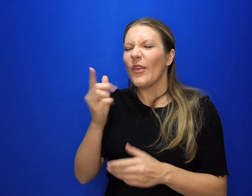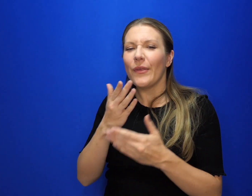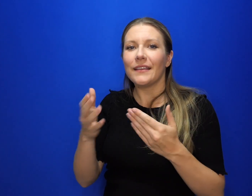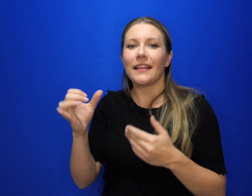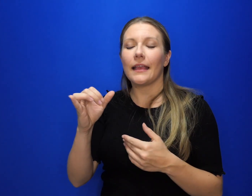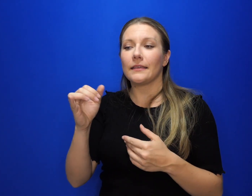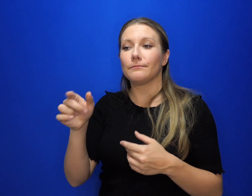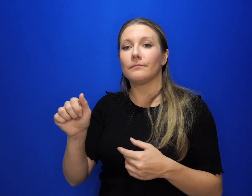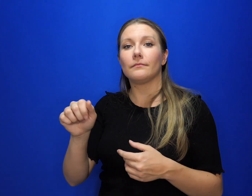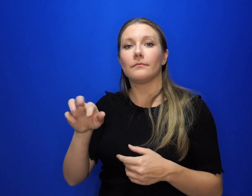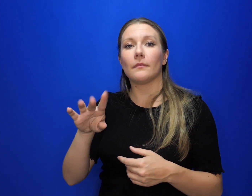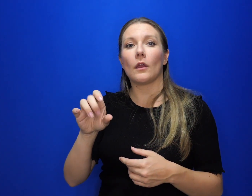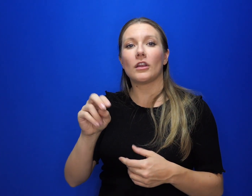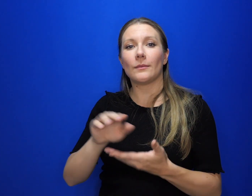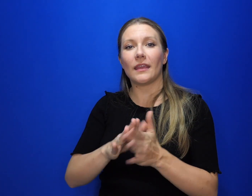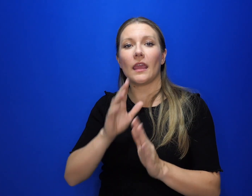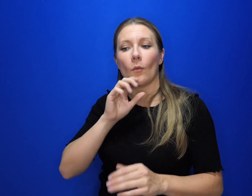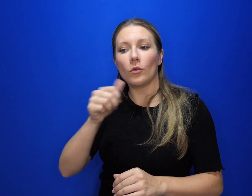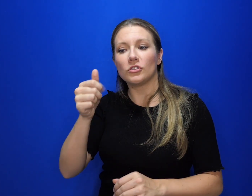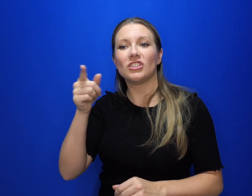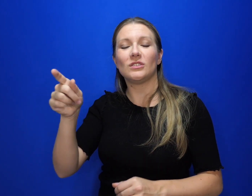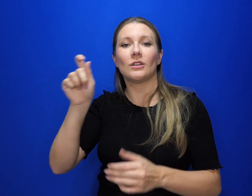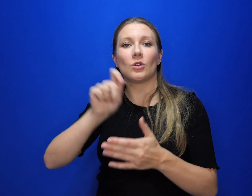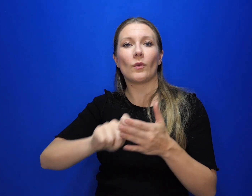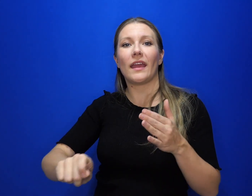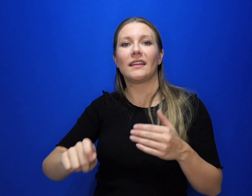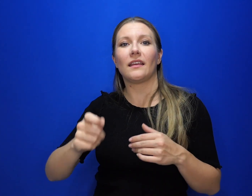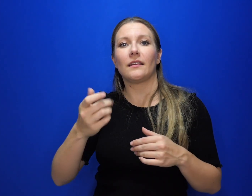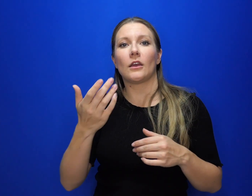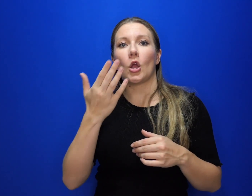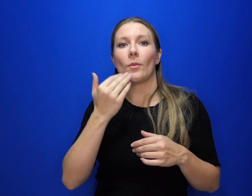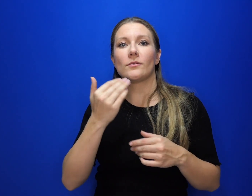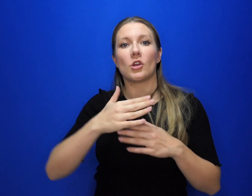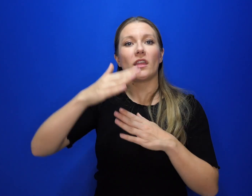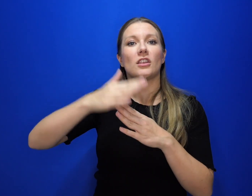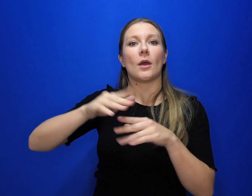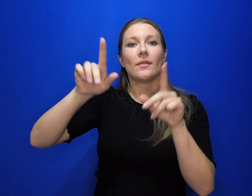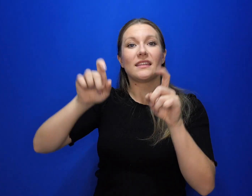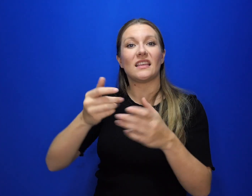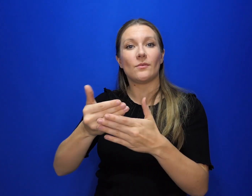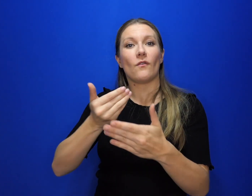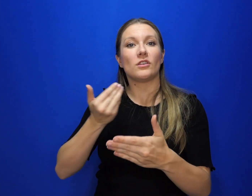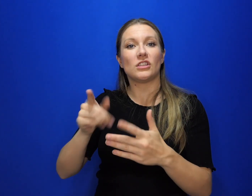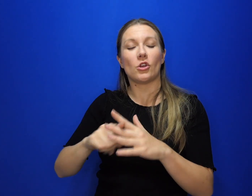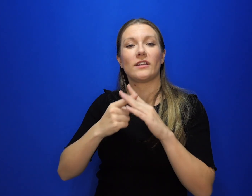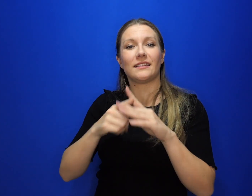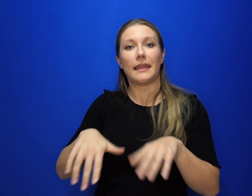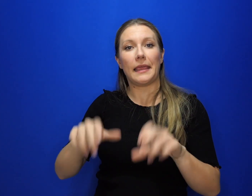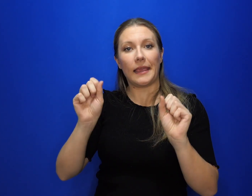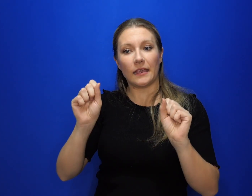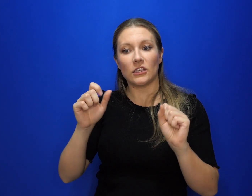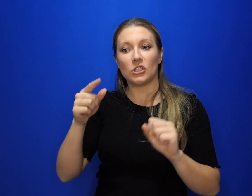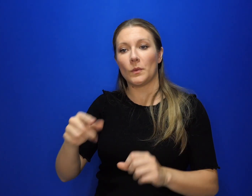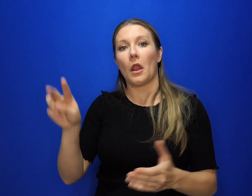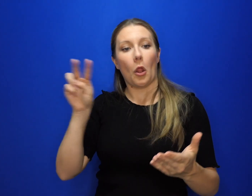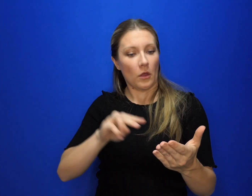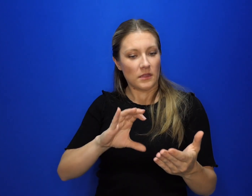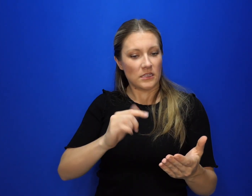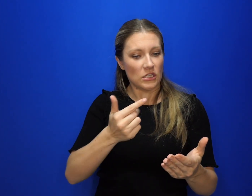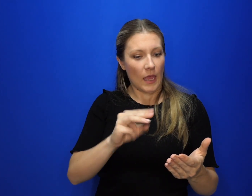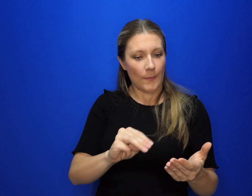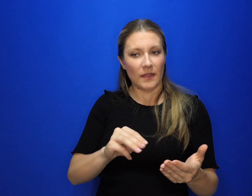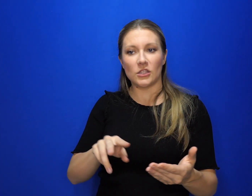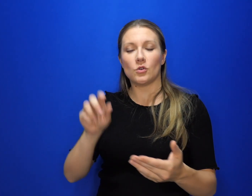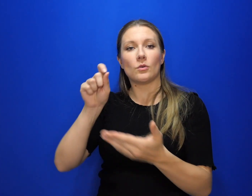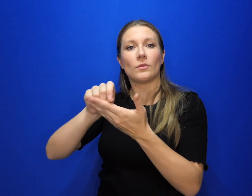as Arden got older, she would write her blood sugar on the top of a test before she started taking it. So she'd look at her CGM and write her blood sugar on the top. And